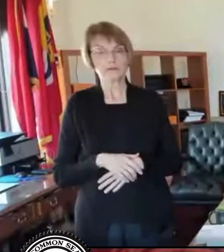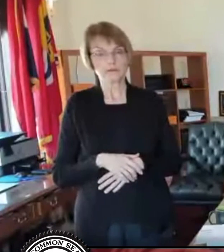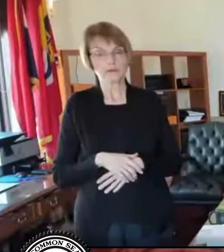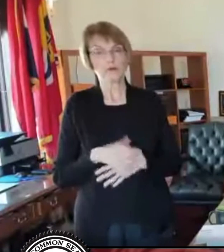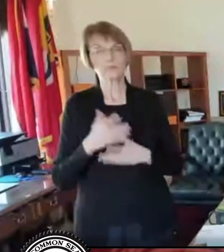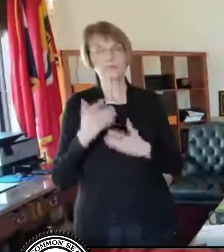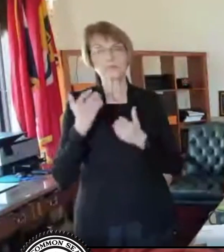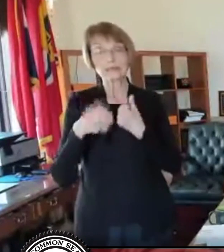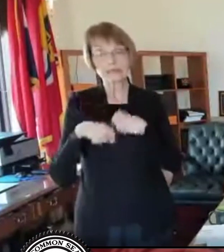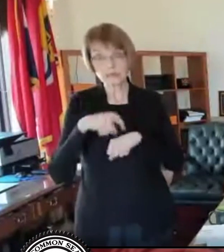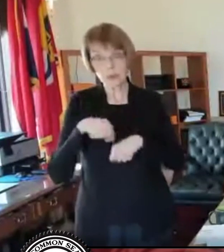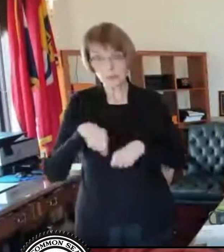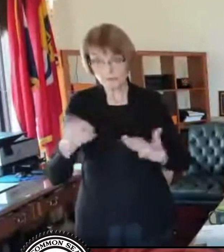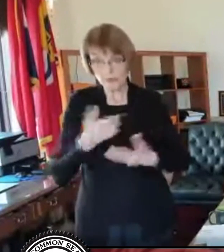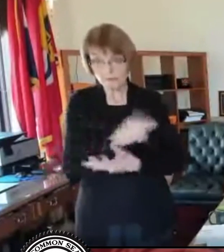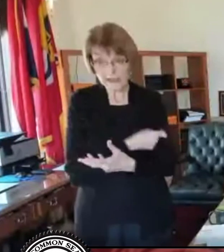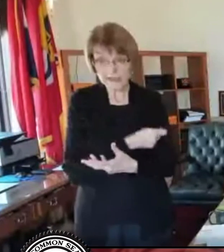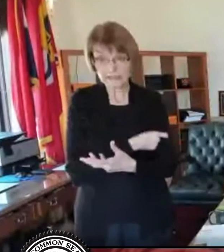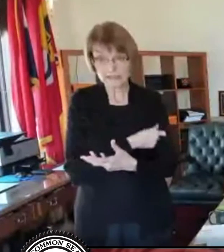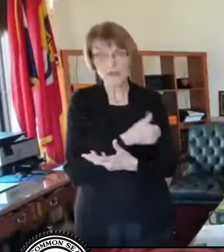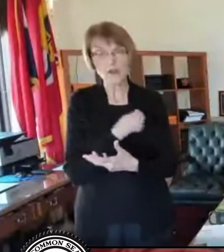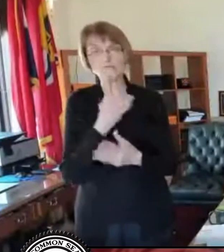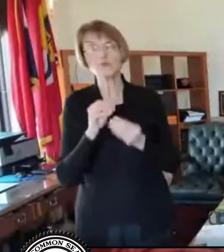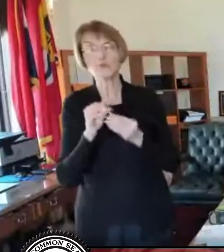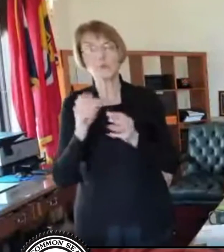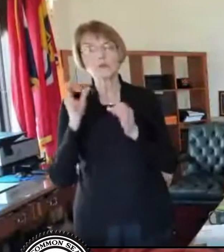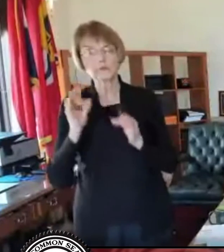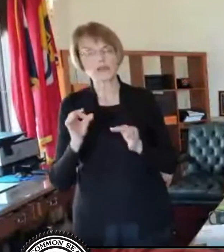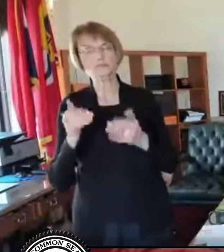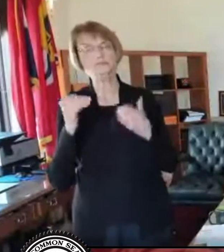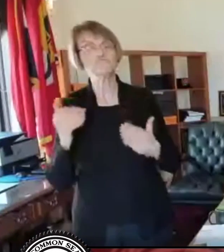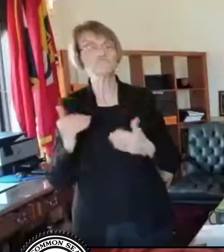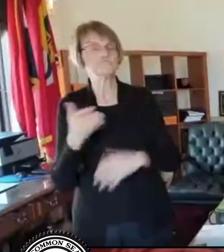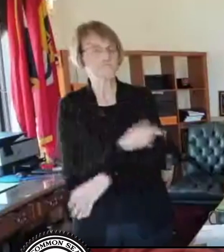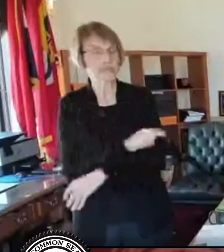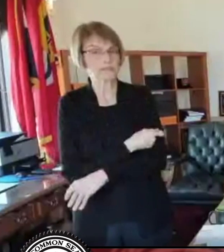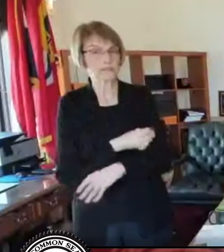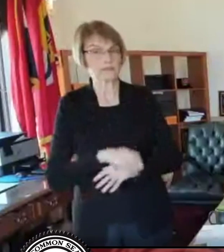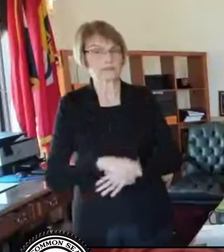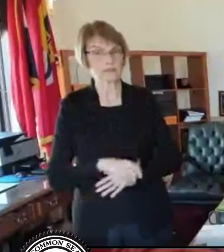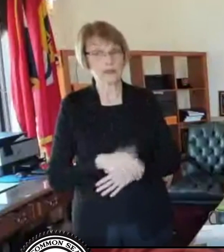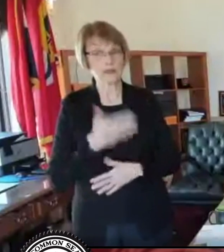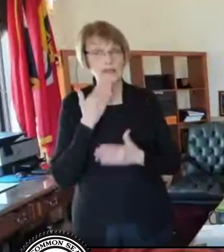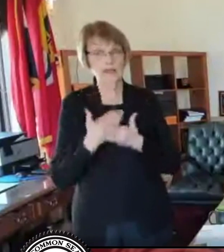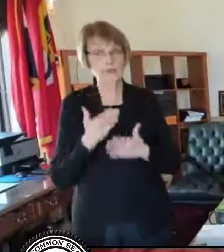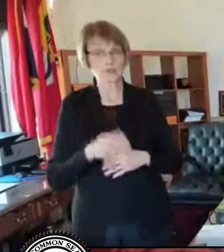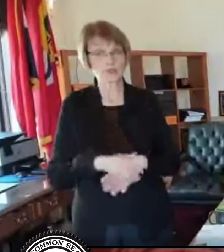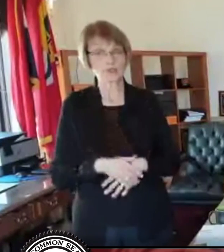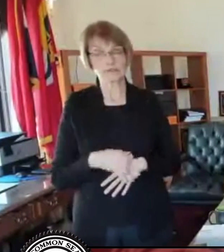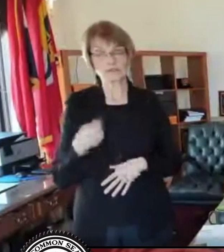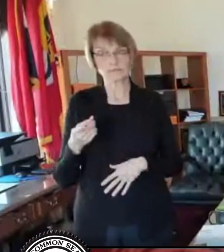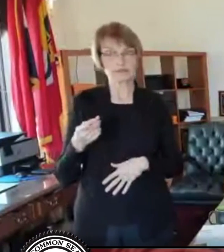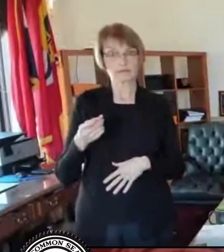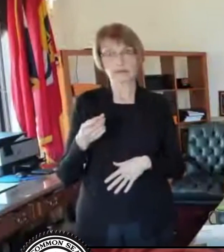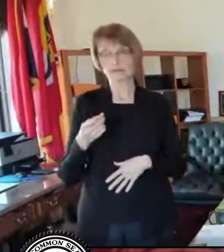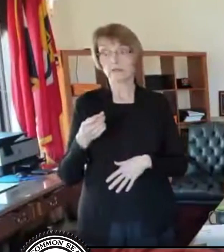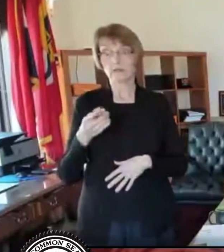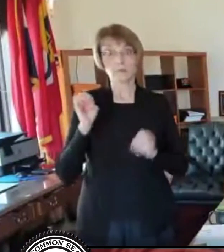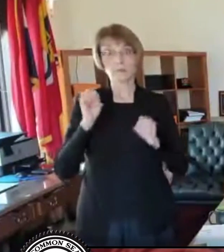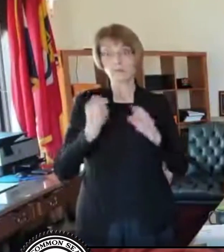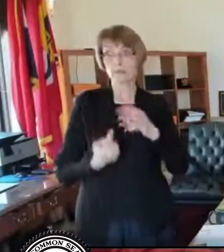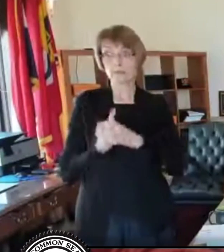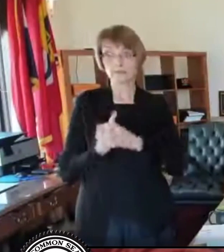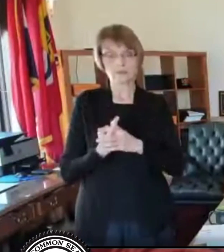more who decide, okay, I'll get vaccinated as well. That's all good because they're first responders. So police,